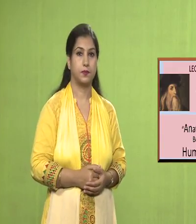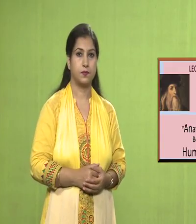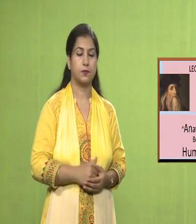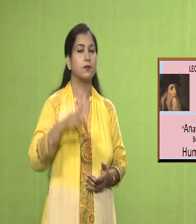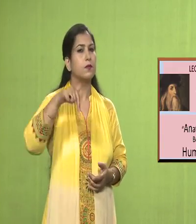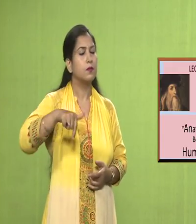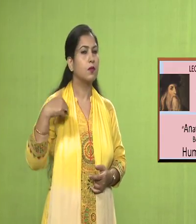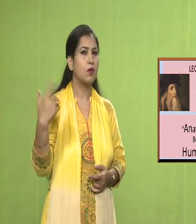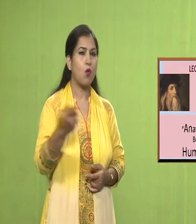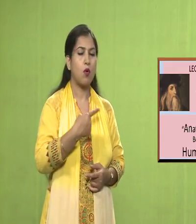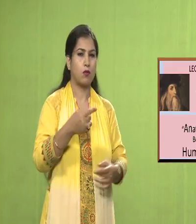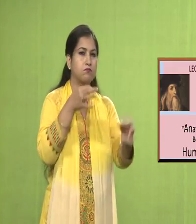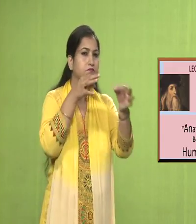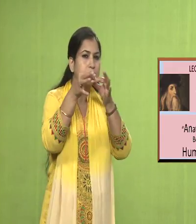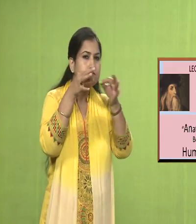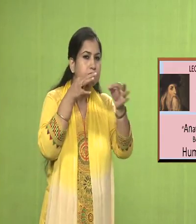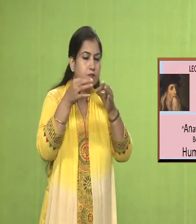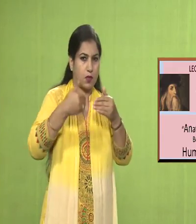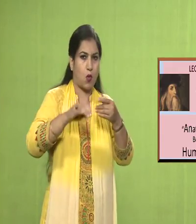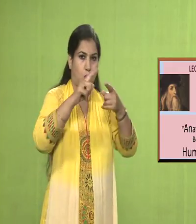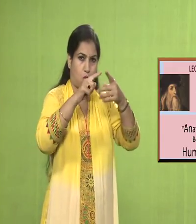We will discuss them one by one now.